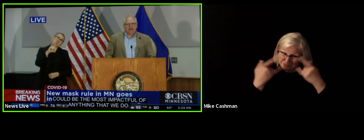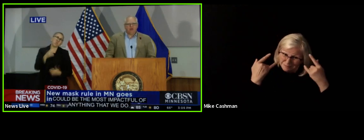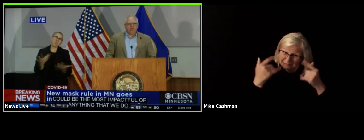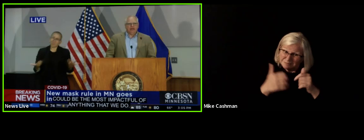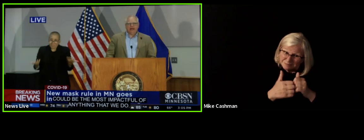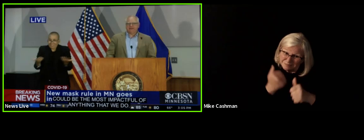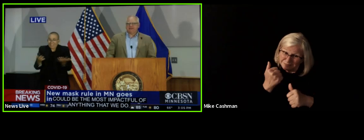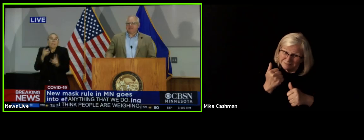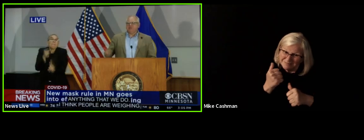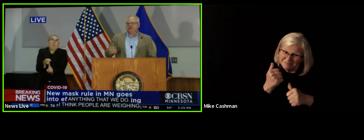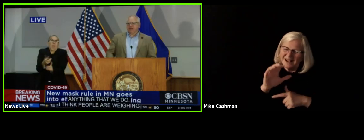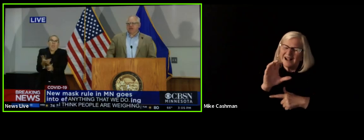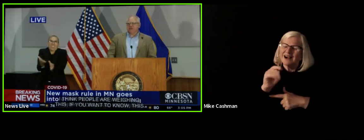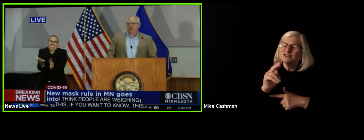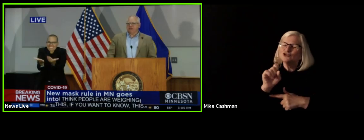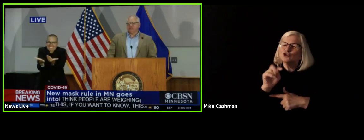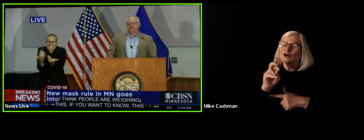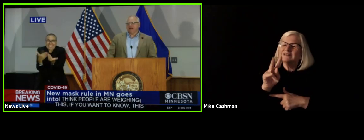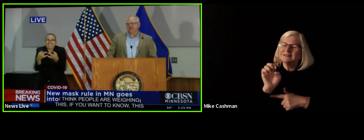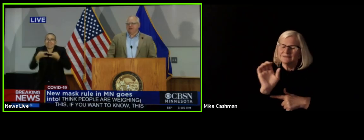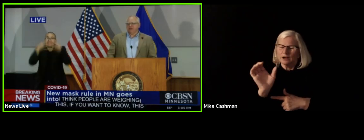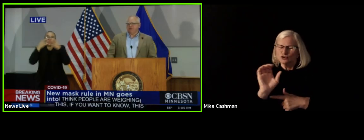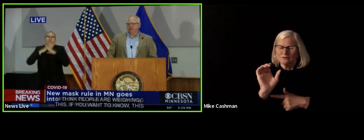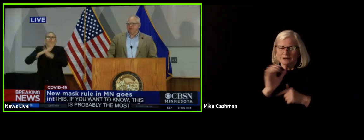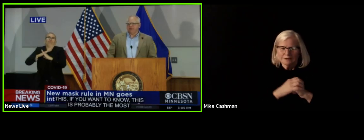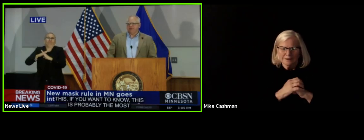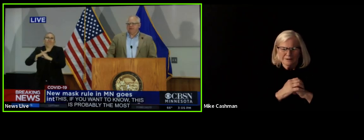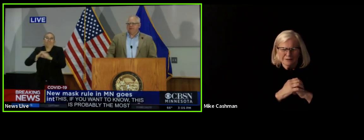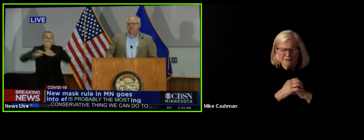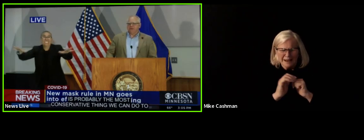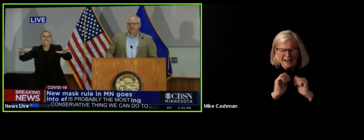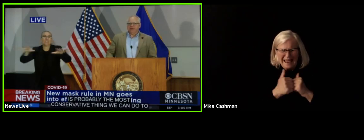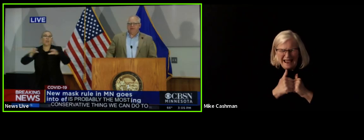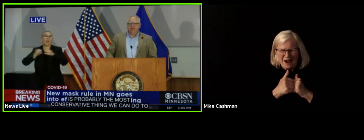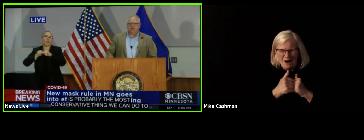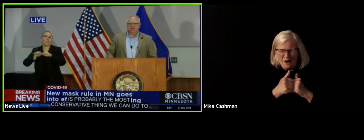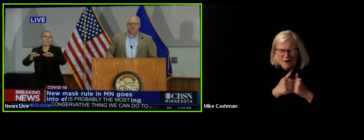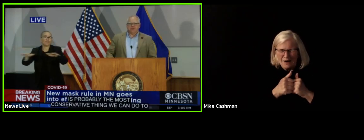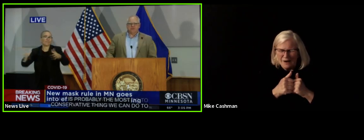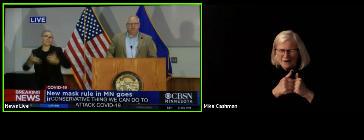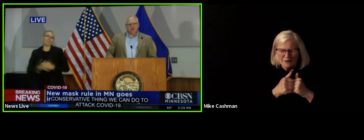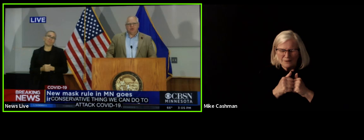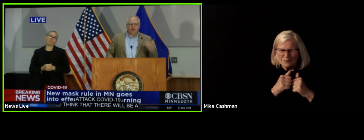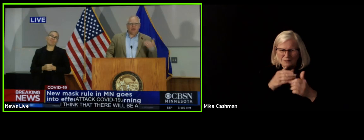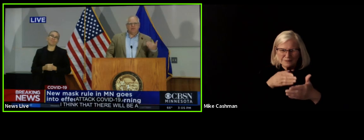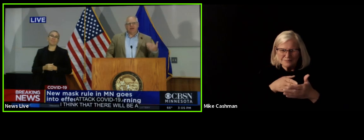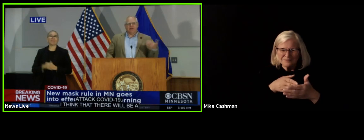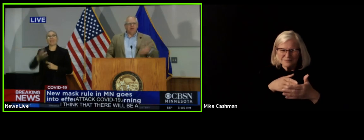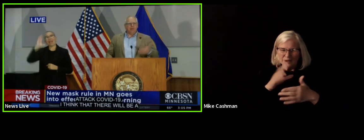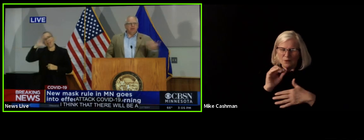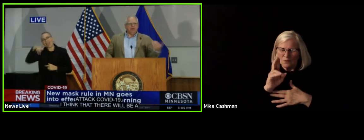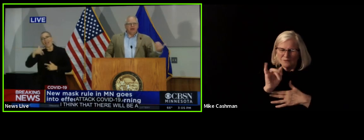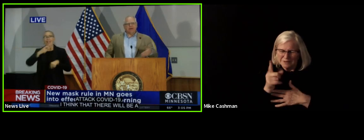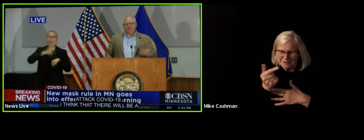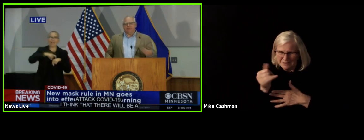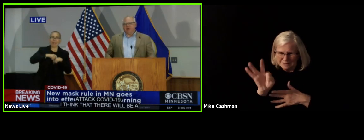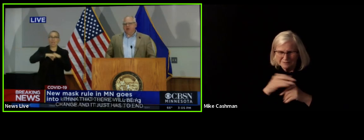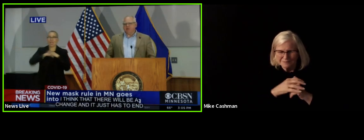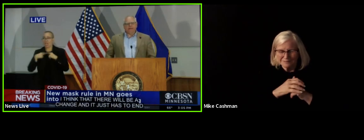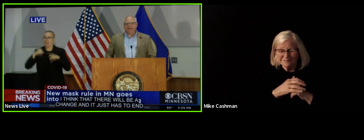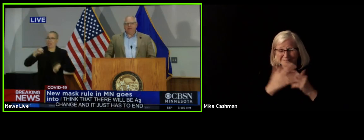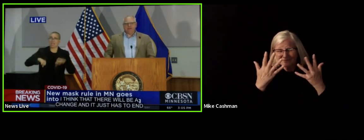attack COVID. And I think there'll be a change in this. It just got ginned up as being this was whether you're wearing a flag lapel pin or not type